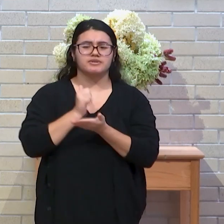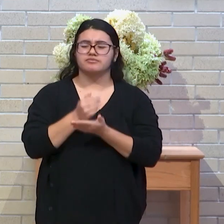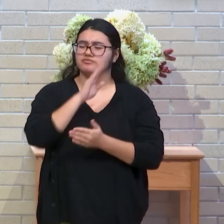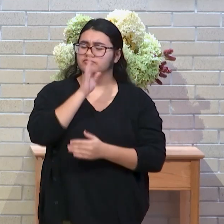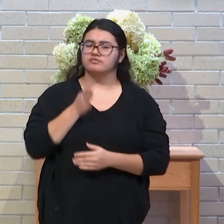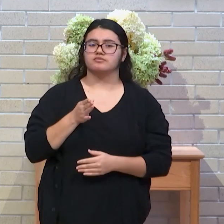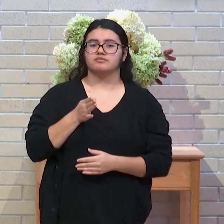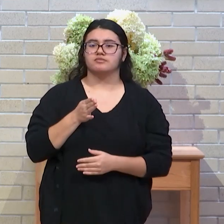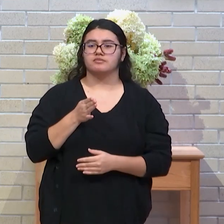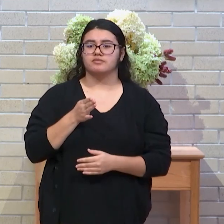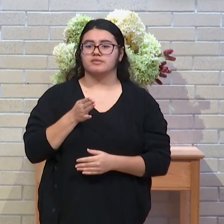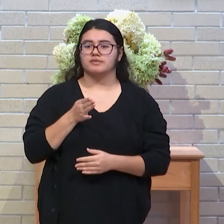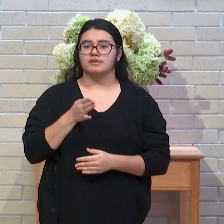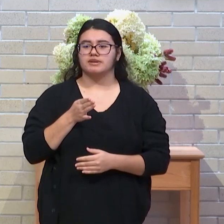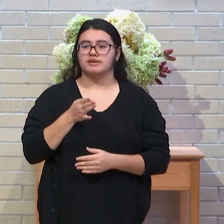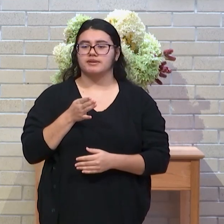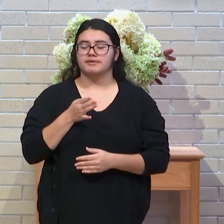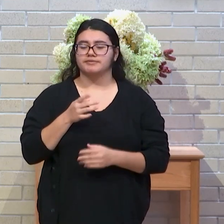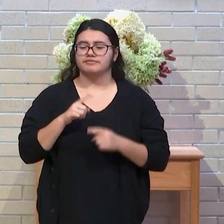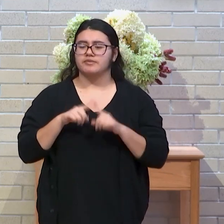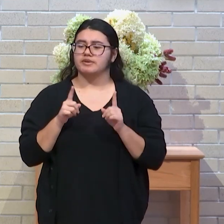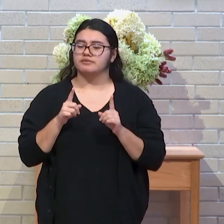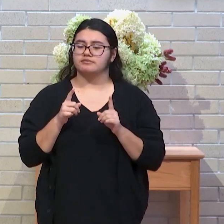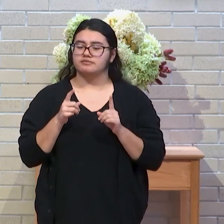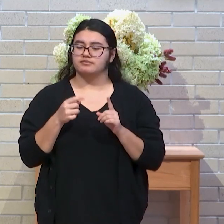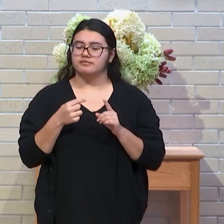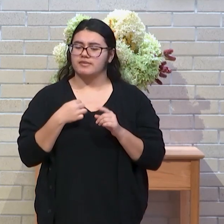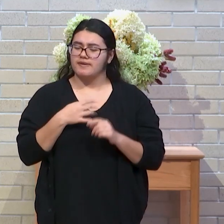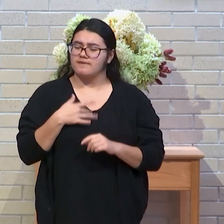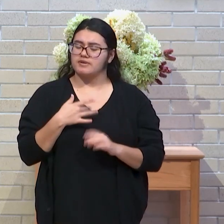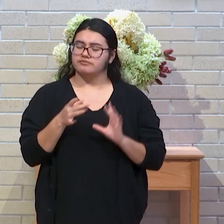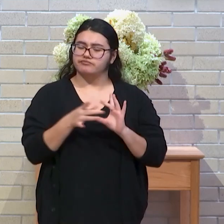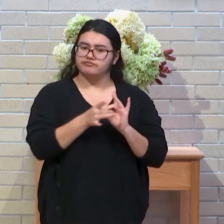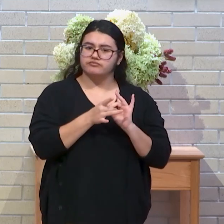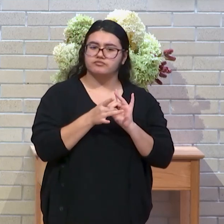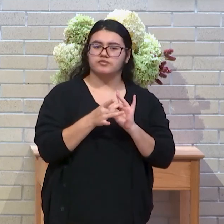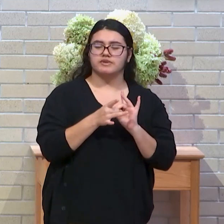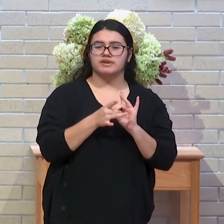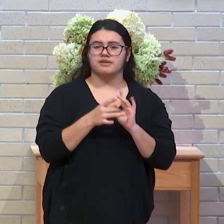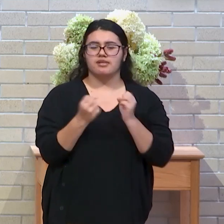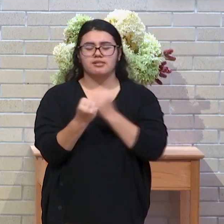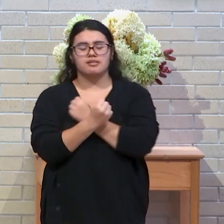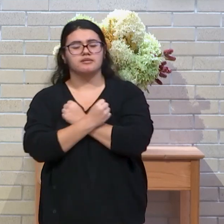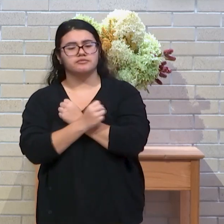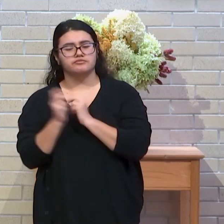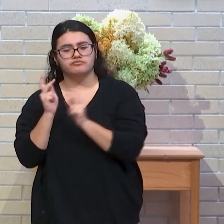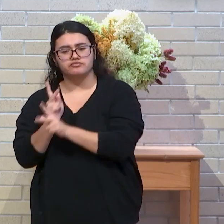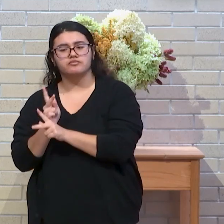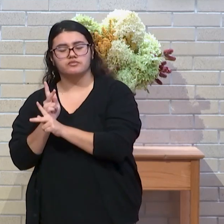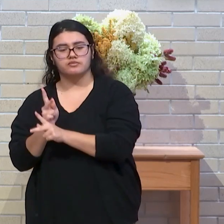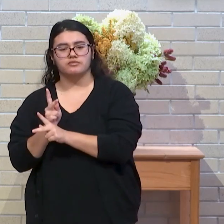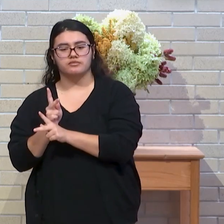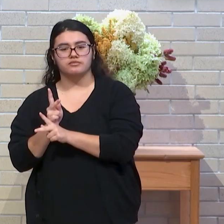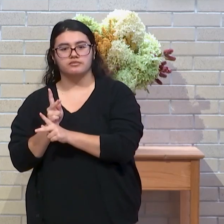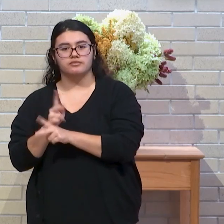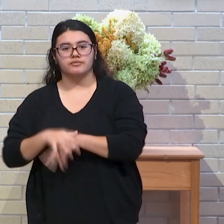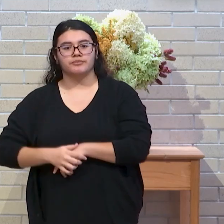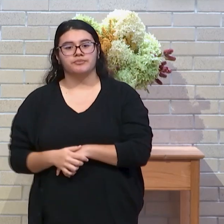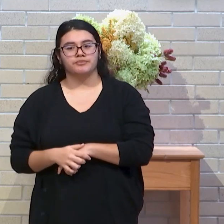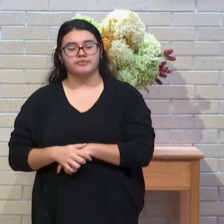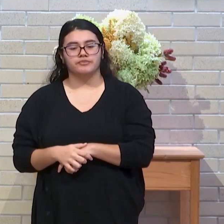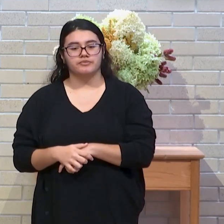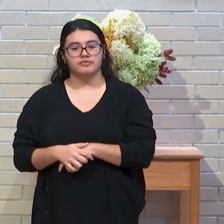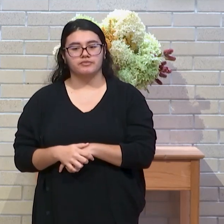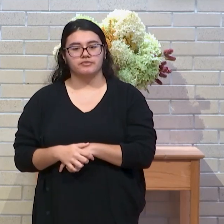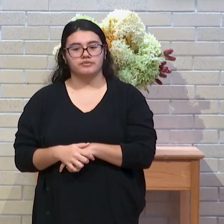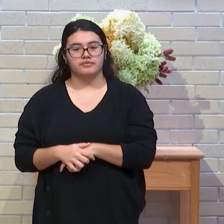matter. I felt so loved and taken care of. I didn't need to be sprinting up the mountain. I just needed this